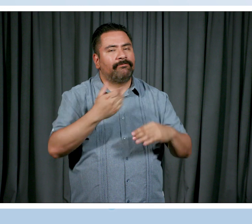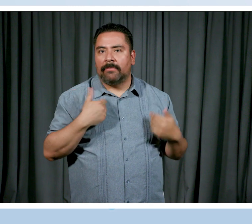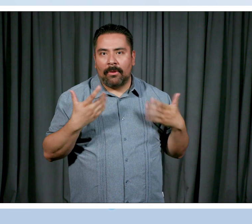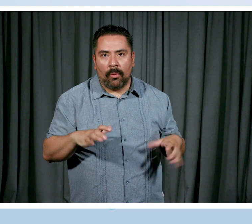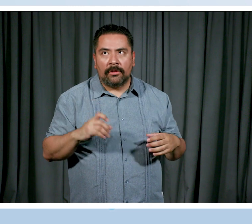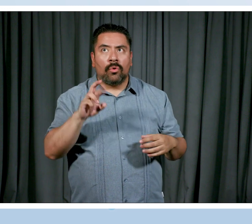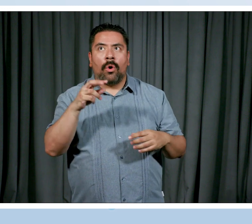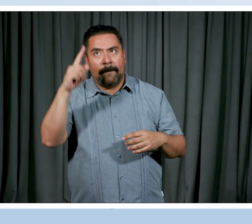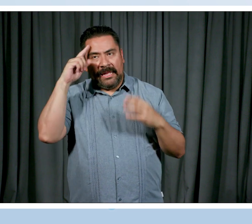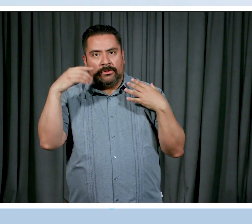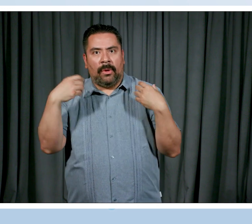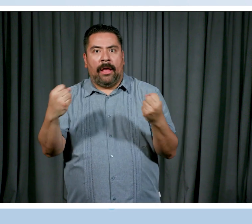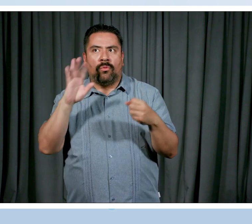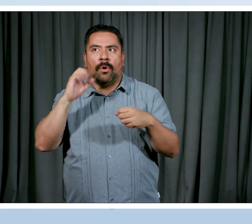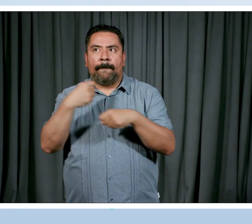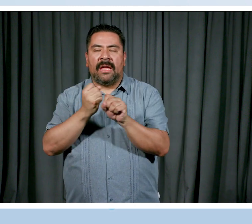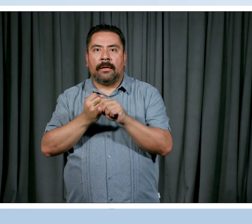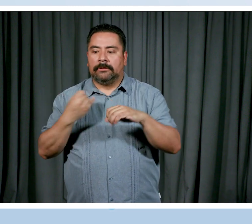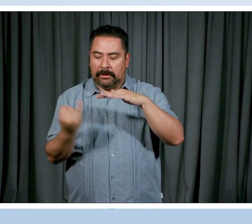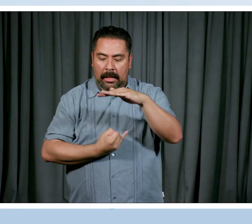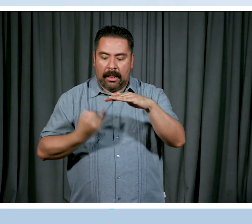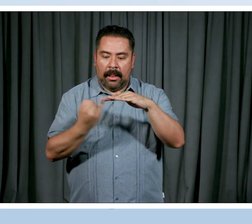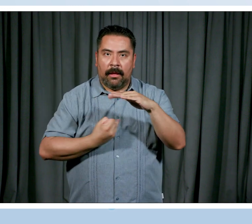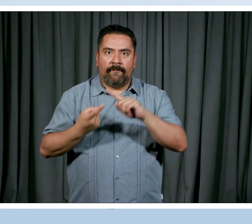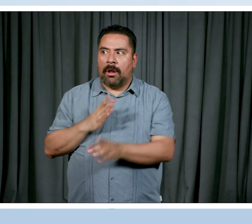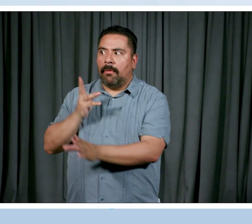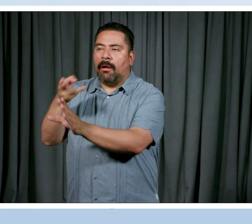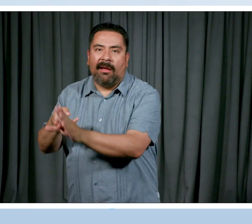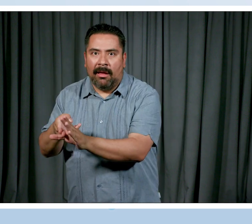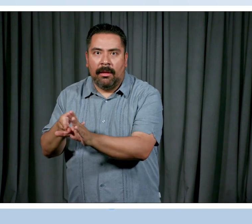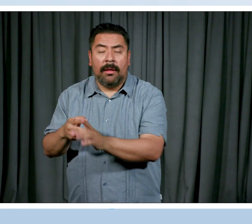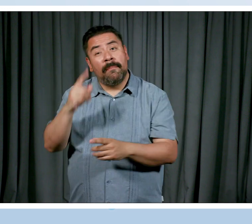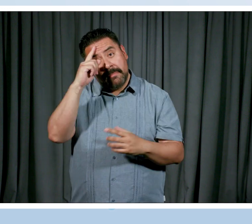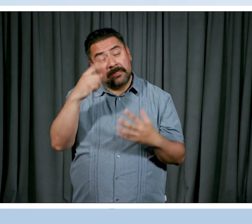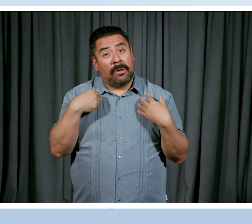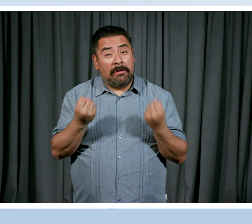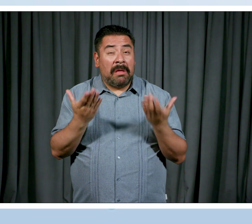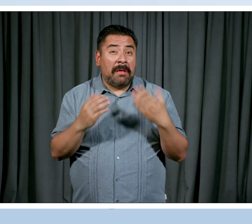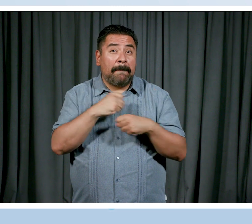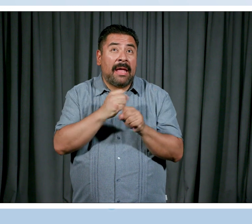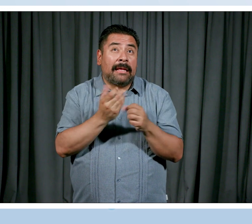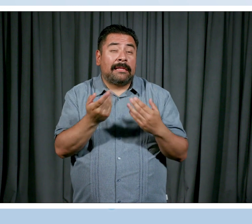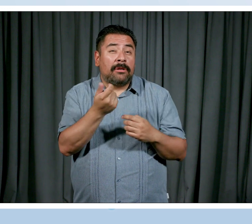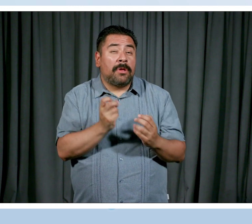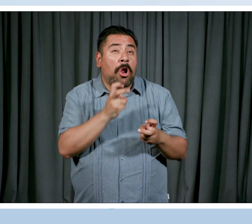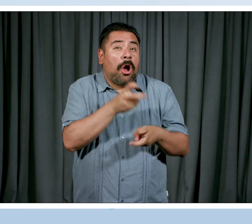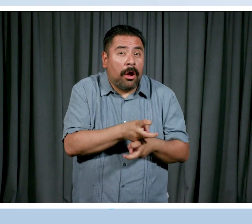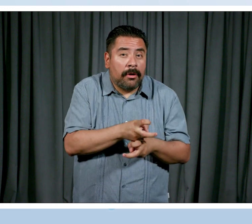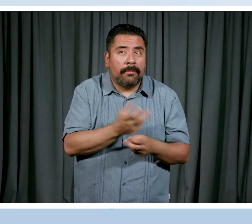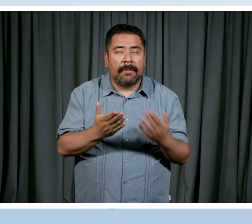a way to isolate us from participating fully. It may just make things harder and it may make things